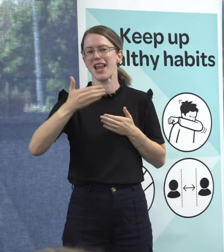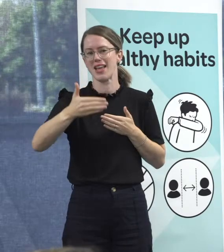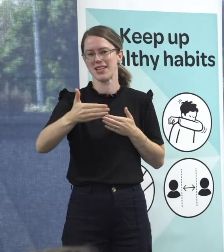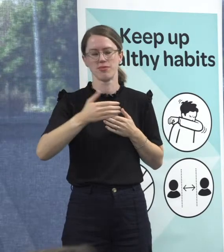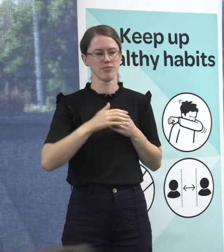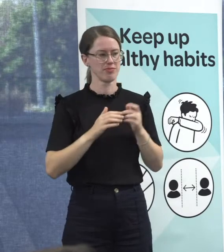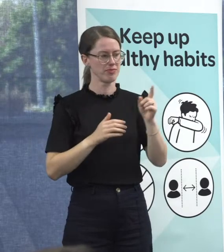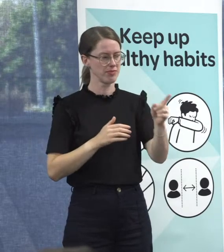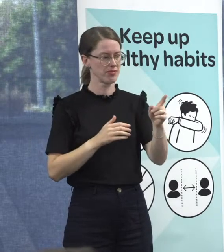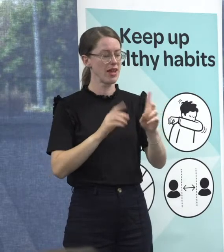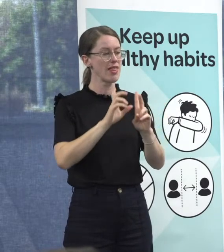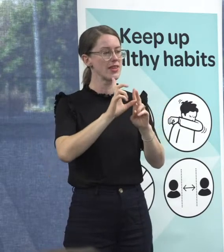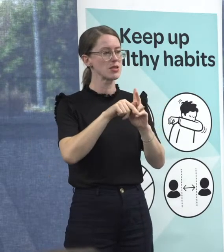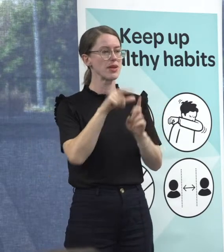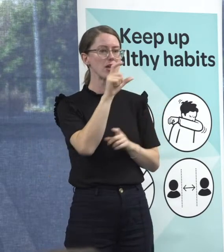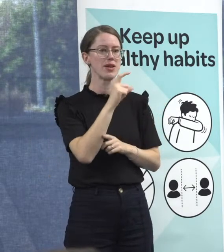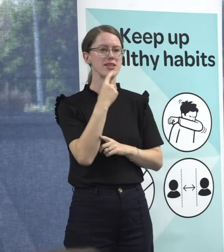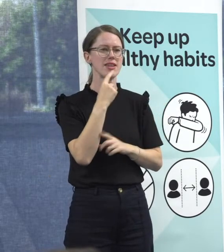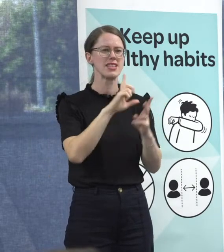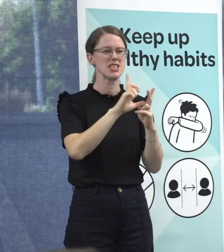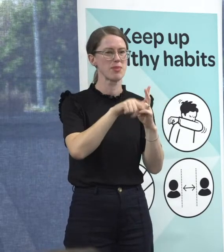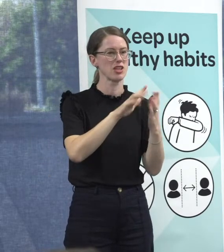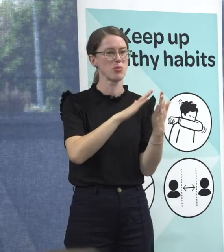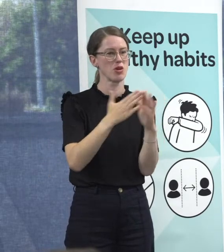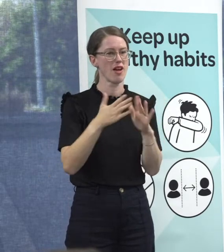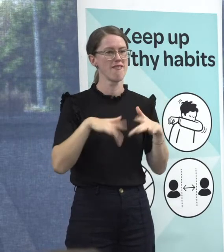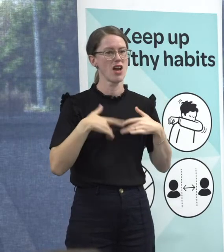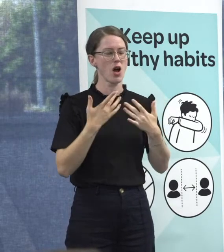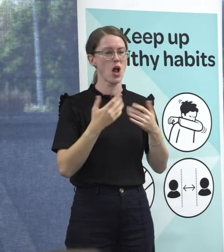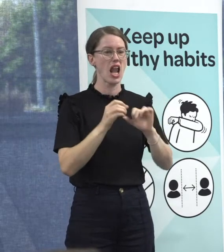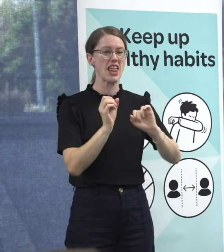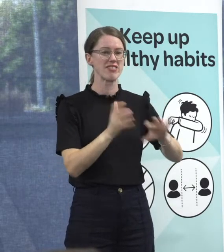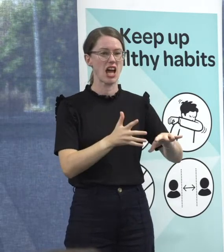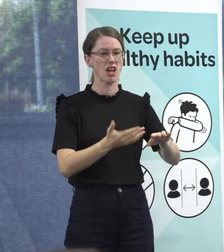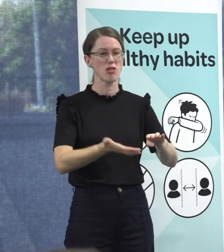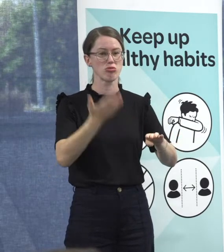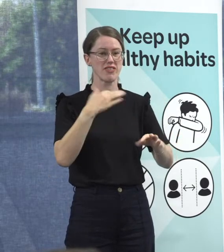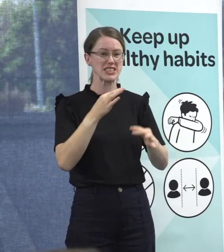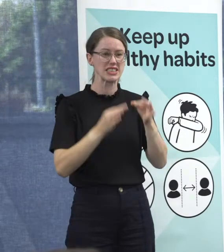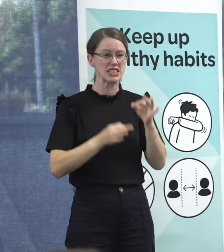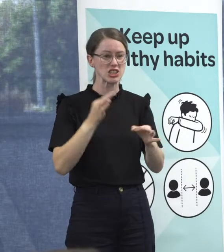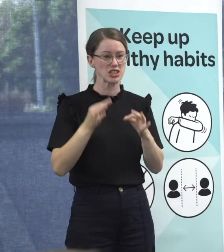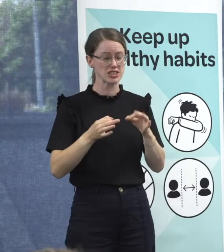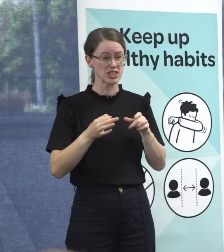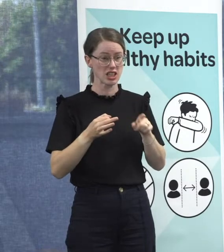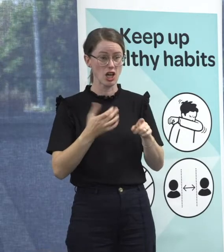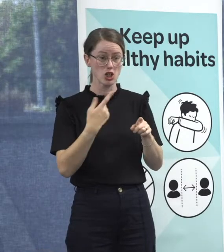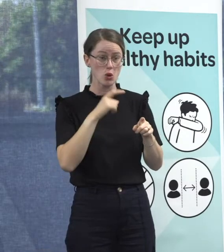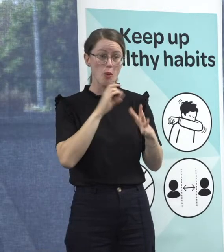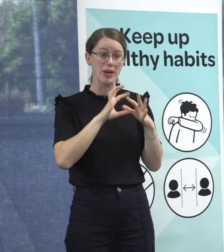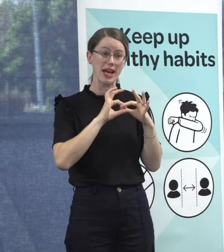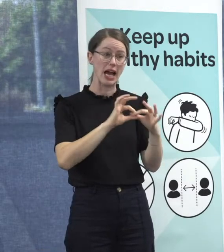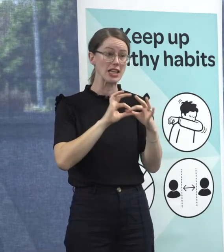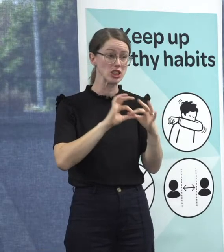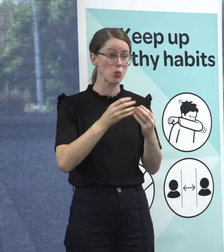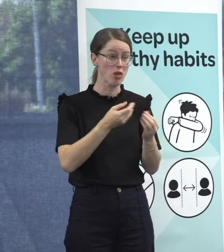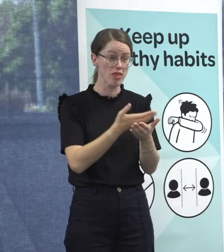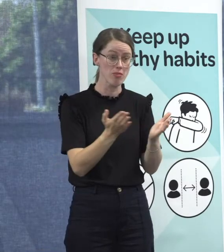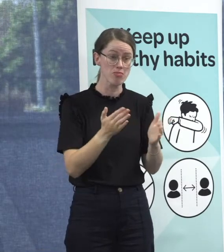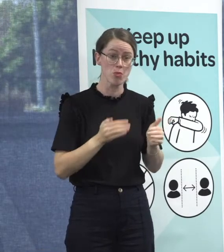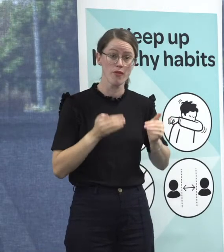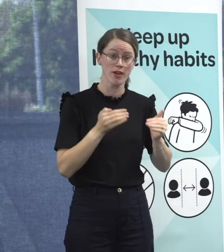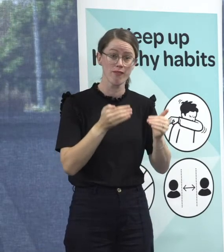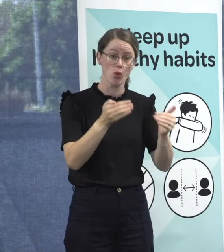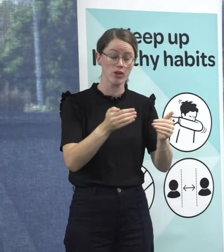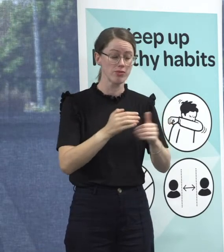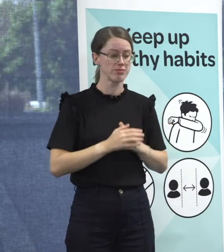the Disability Commissioner found that the disability community did feel quite left out in a lot of previous decision making. How much engagement are you going to be doing with them going forward in